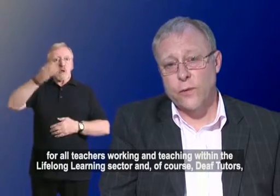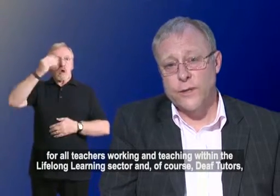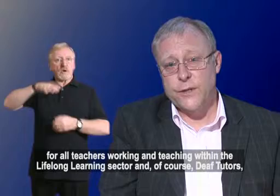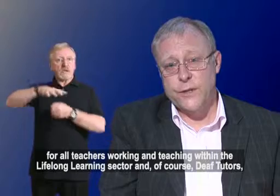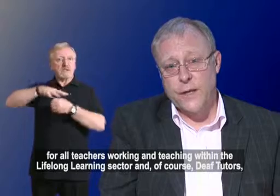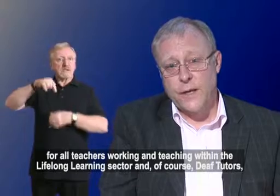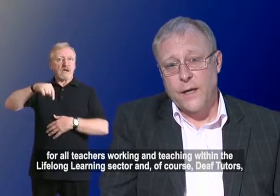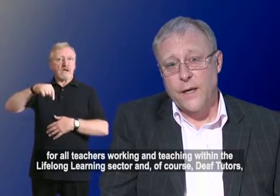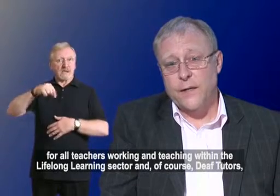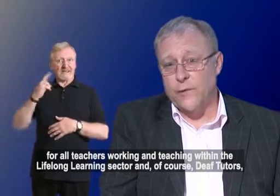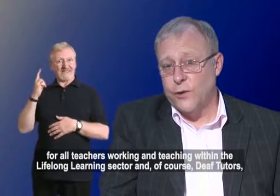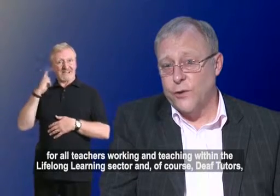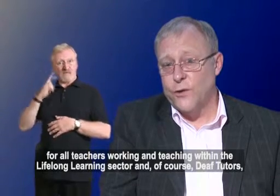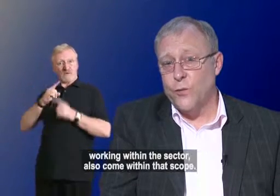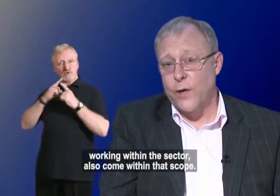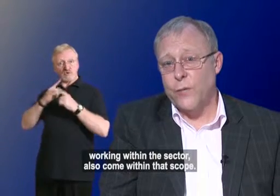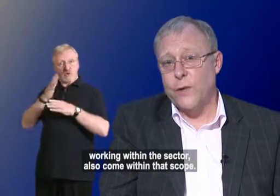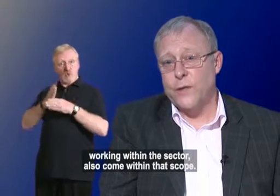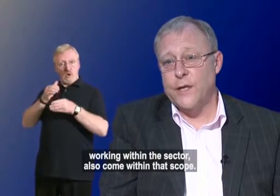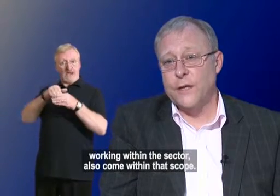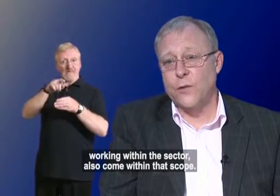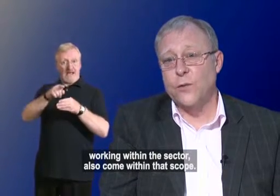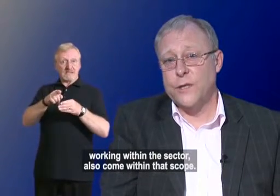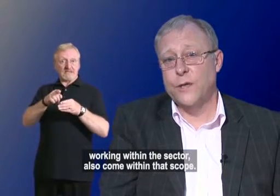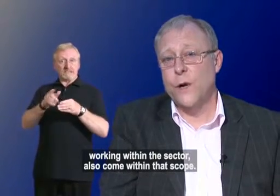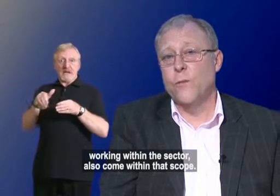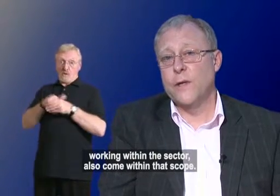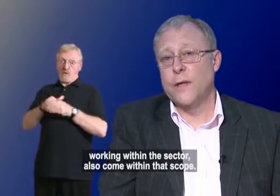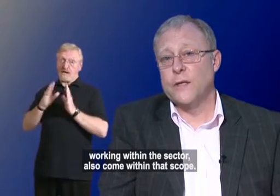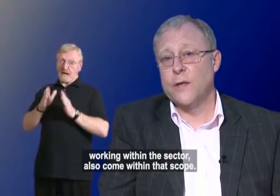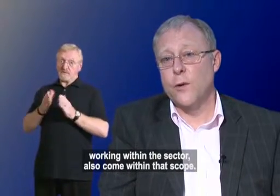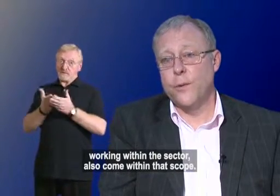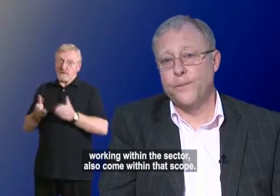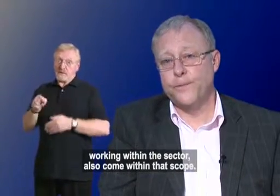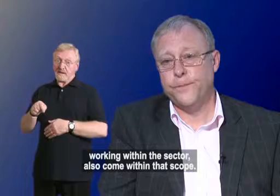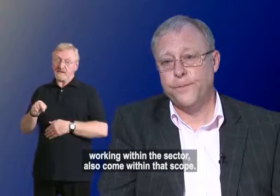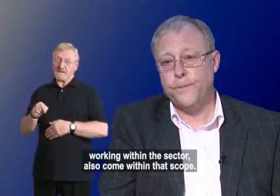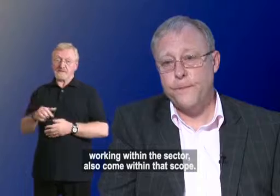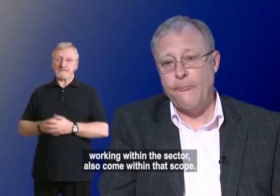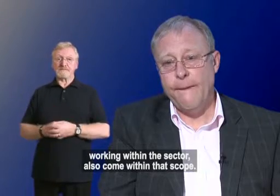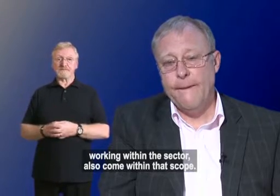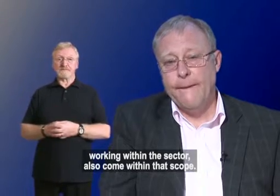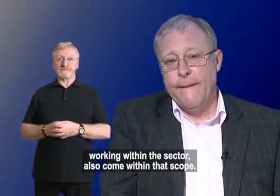of course, deaf tutors working within the sector also come within that scope.